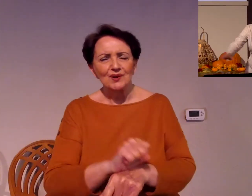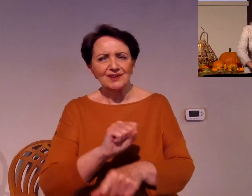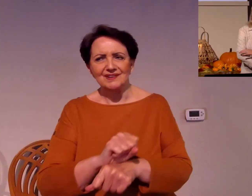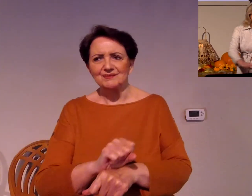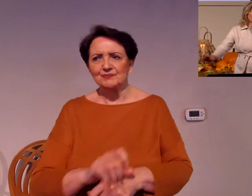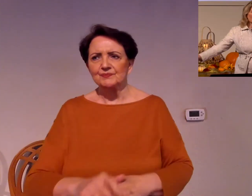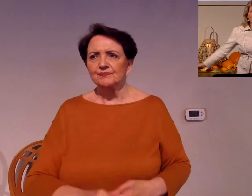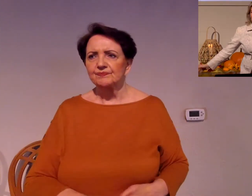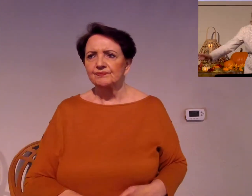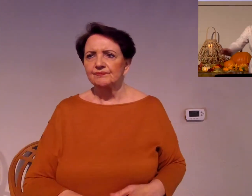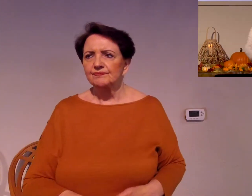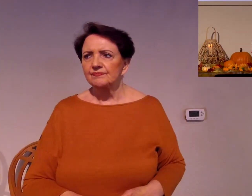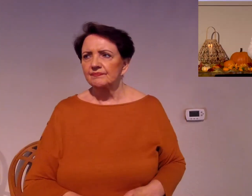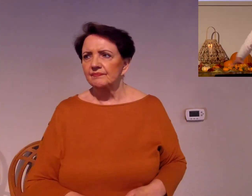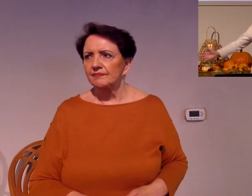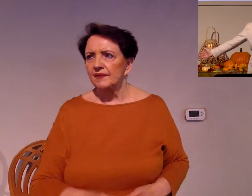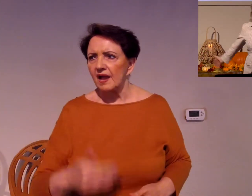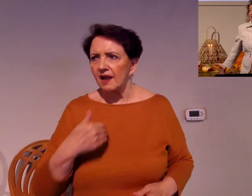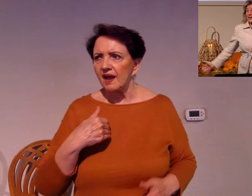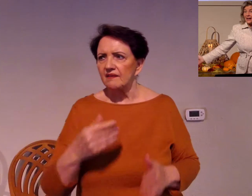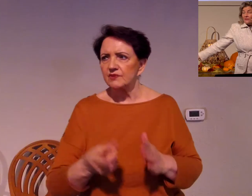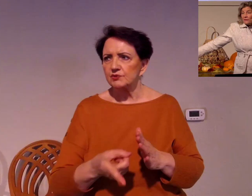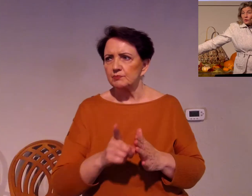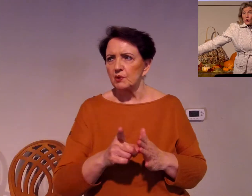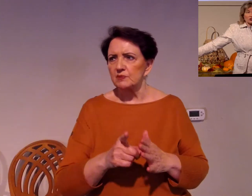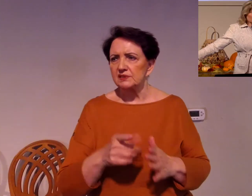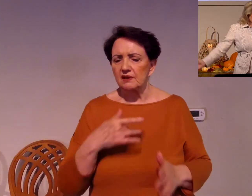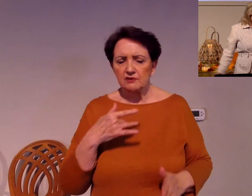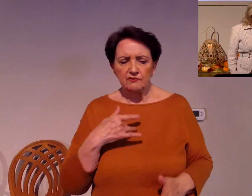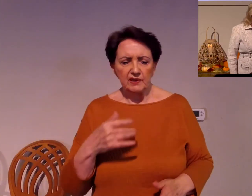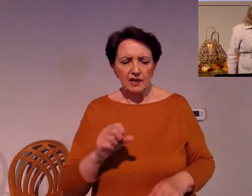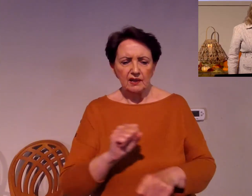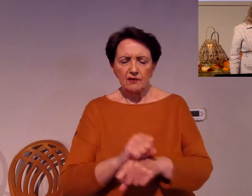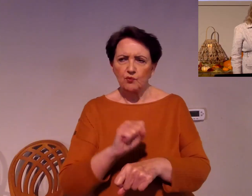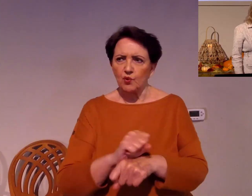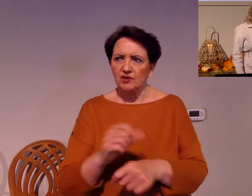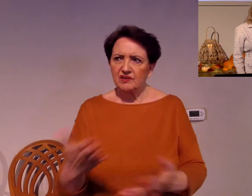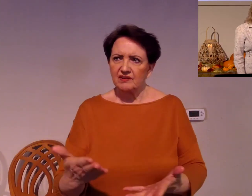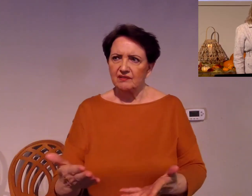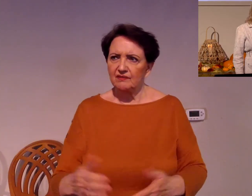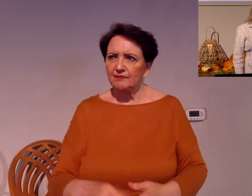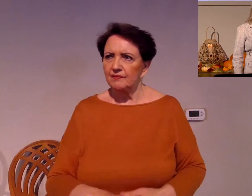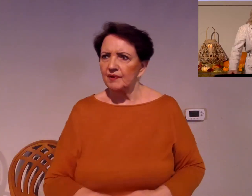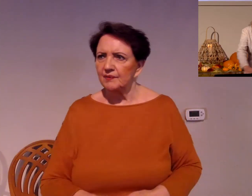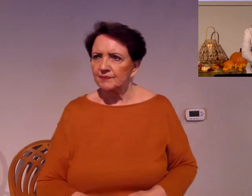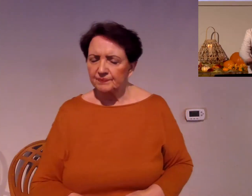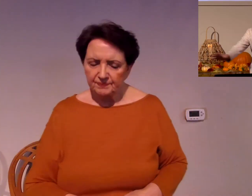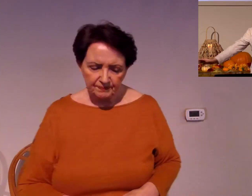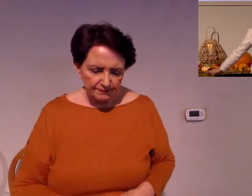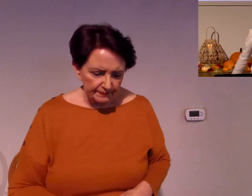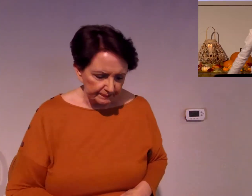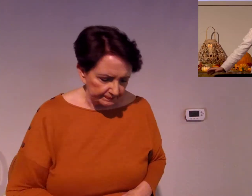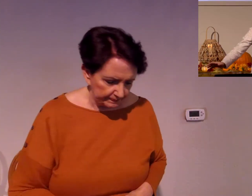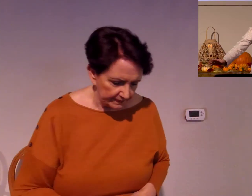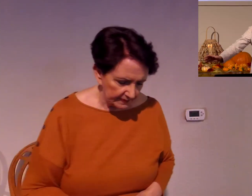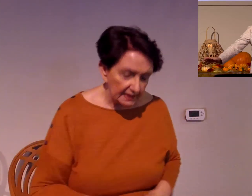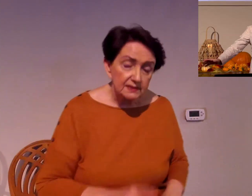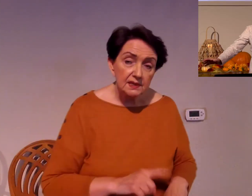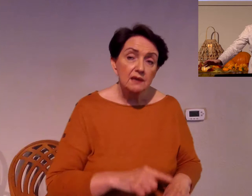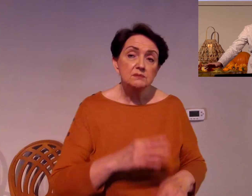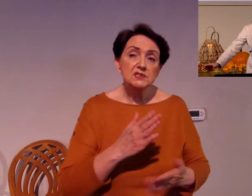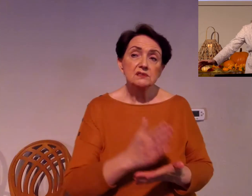know. It's like I have those moments. I don't feel like I've ever worked here. And time does stop.